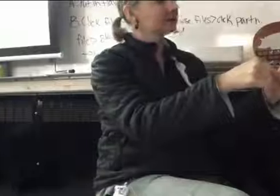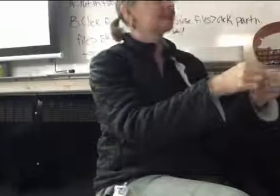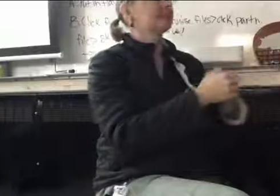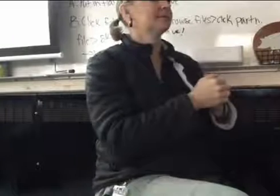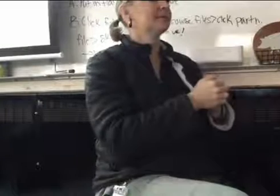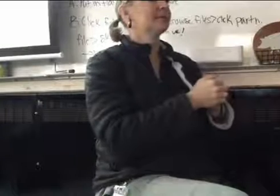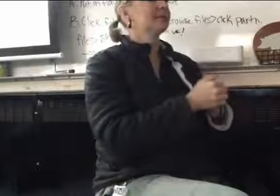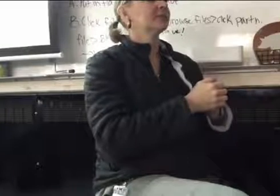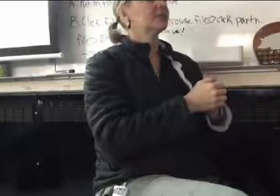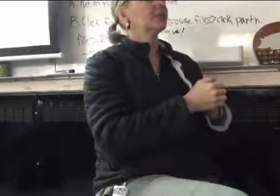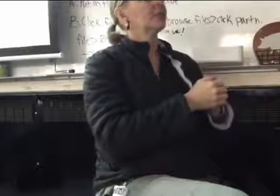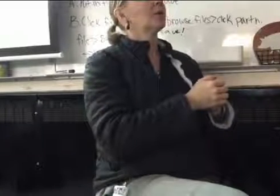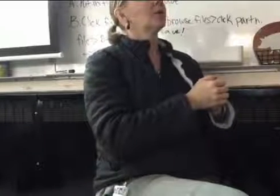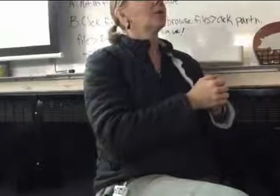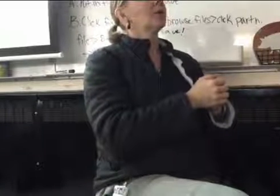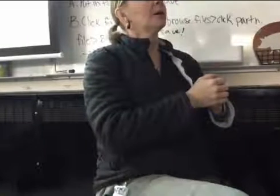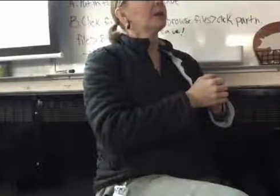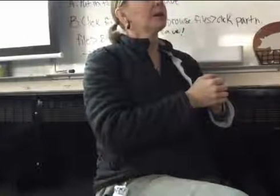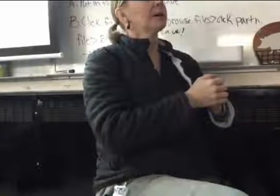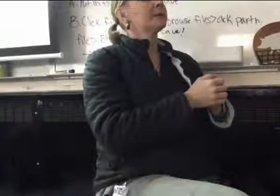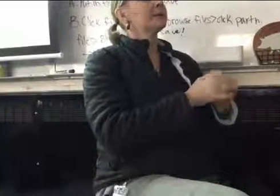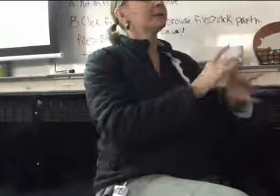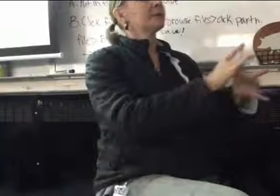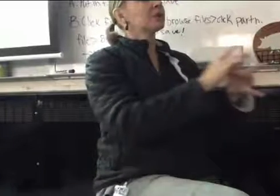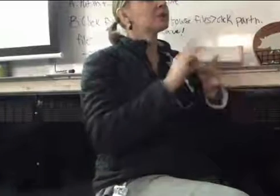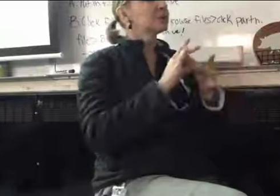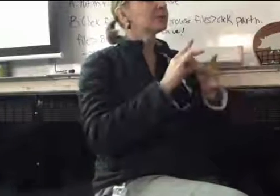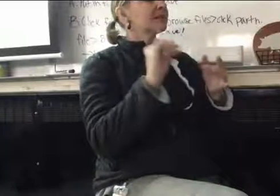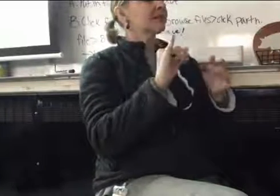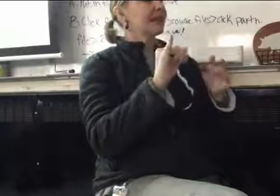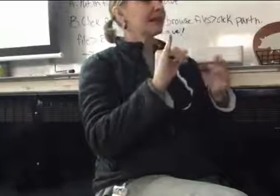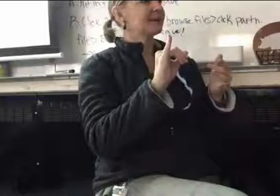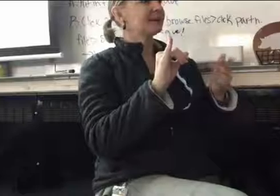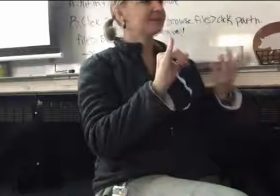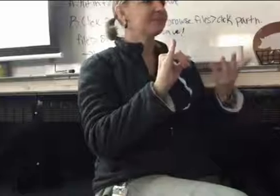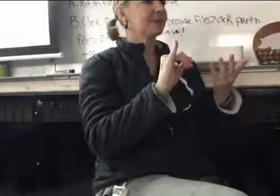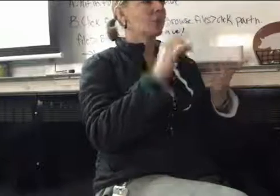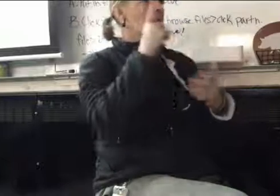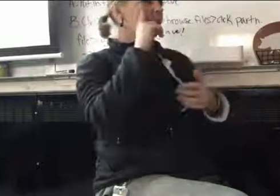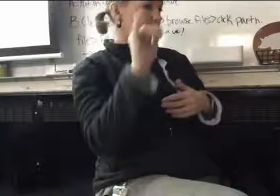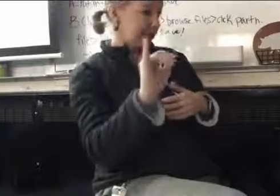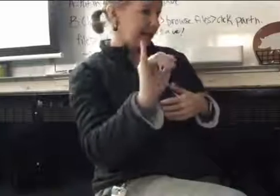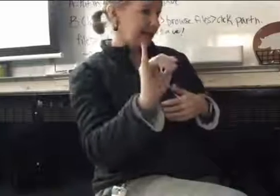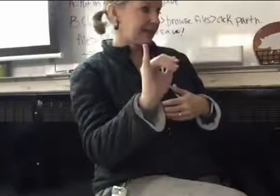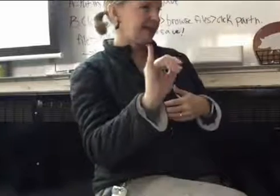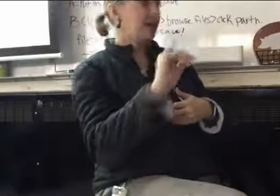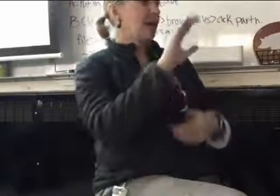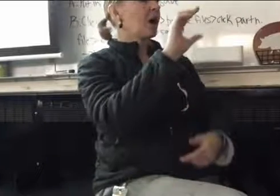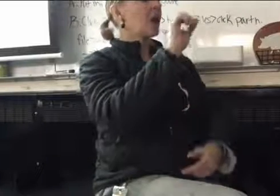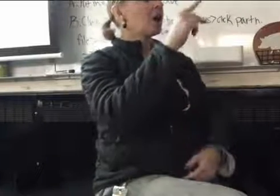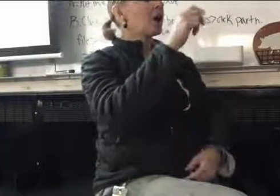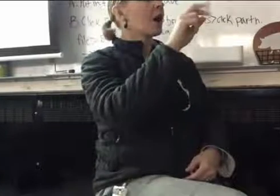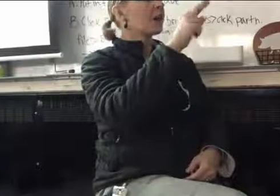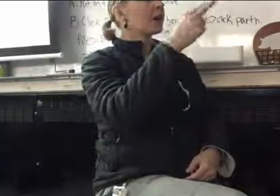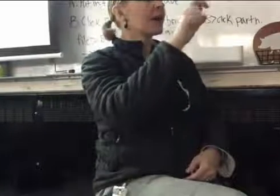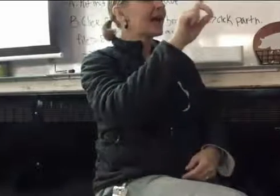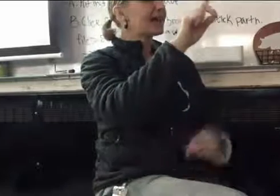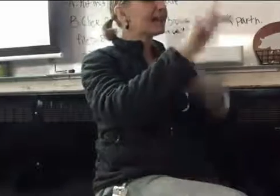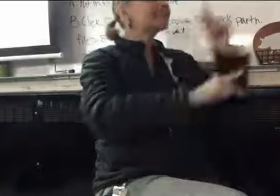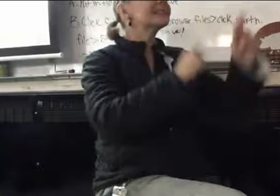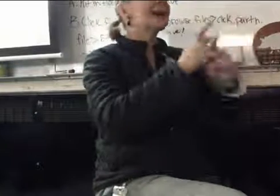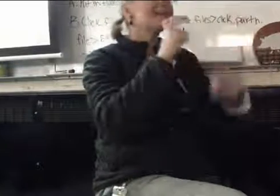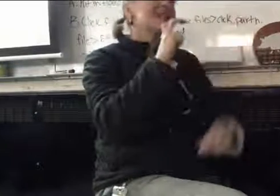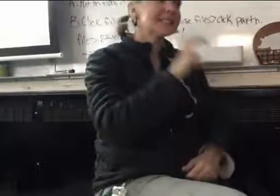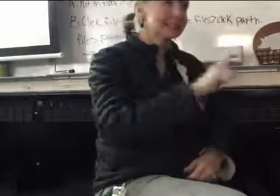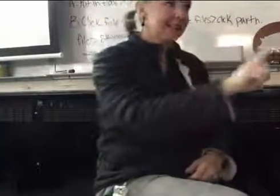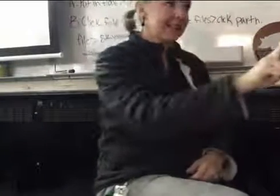Now, in terms of like the imagery of this, a copperhead is actually a type of snake. And so